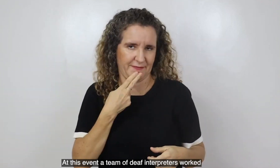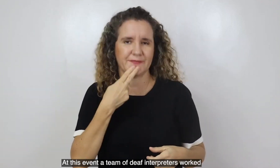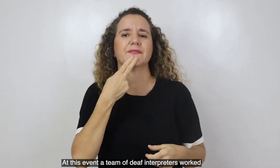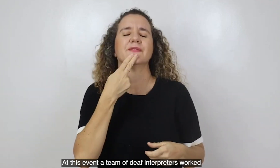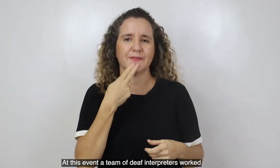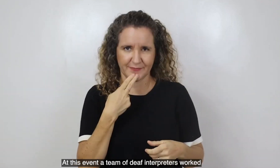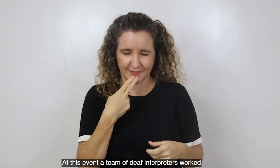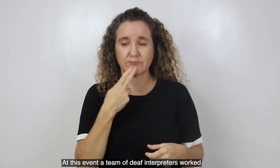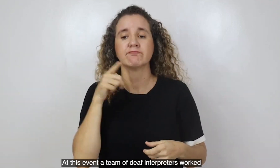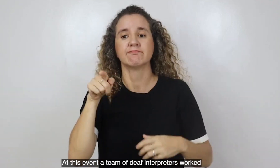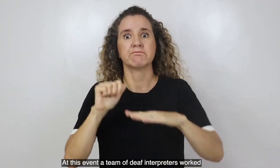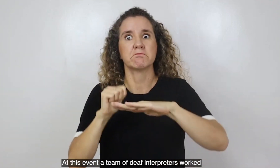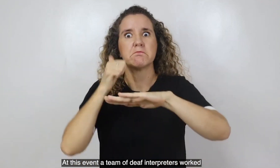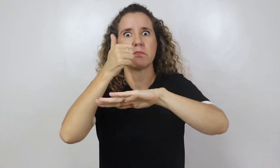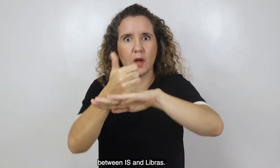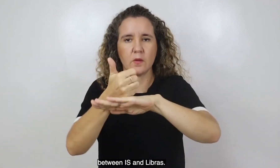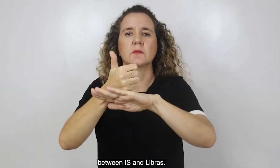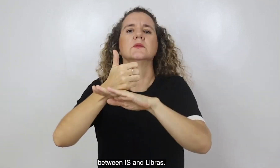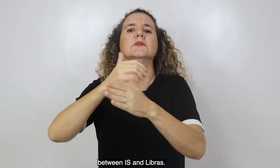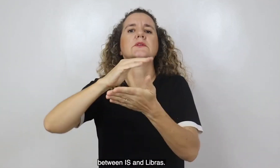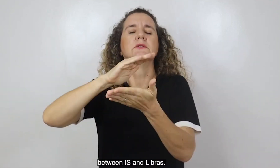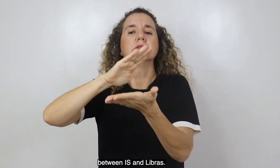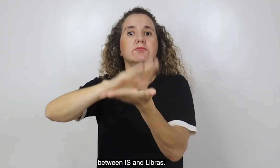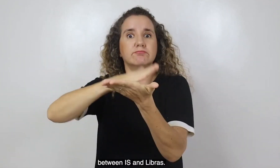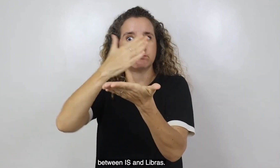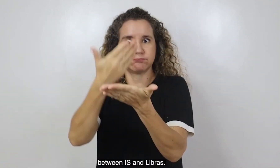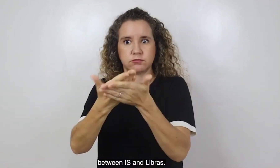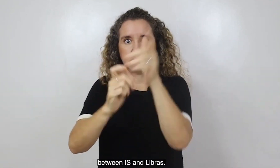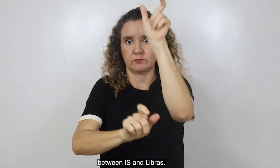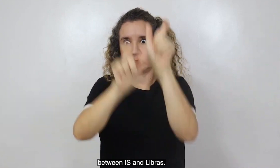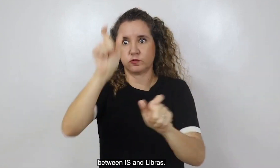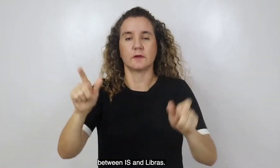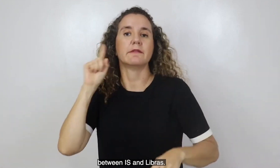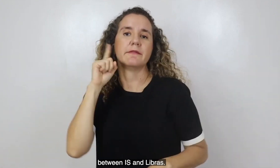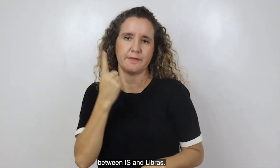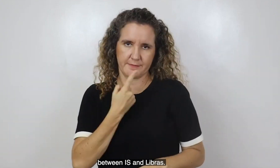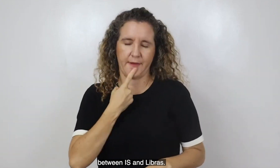At this event, a team of deaf interpreters worked between IS and Libras.